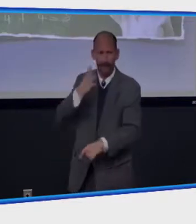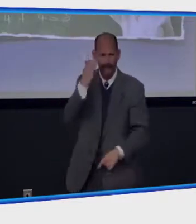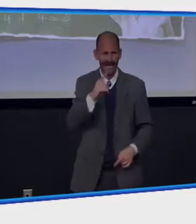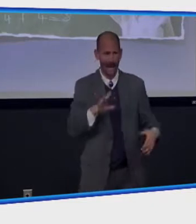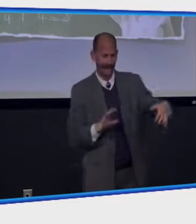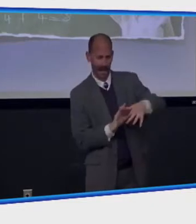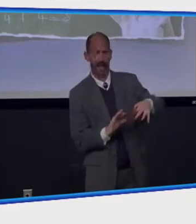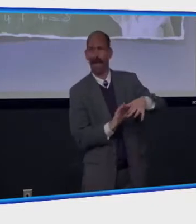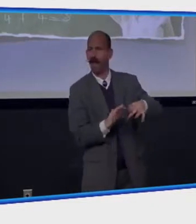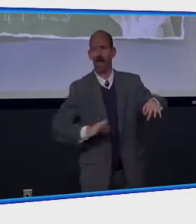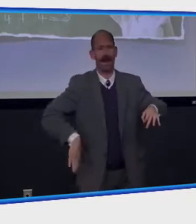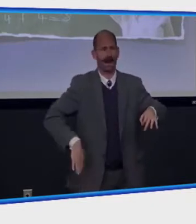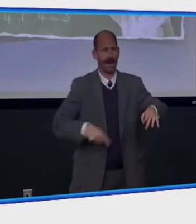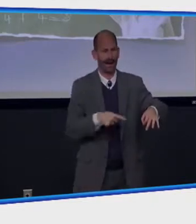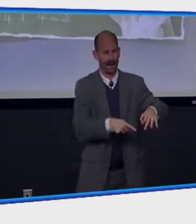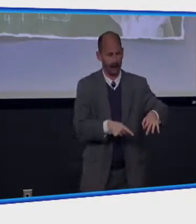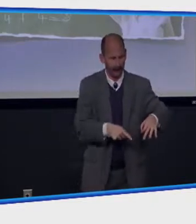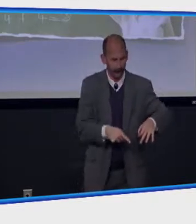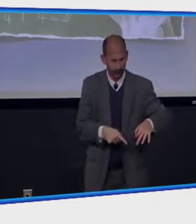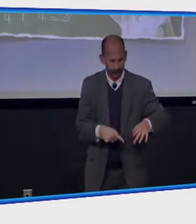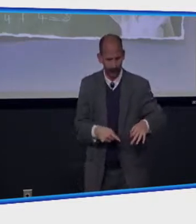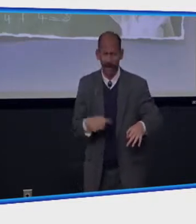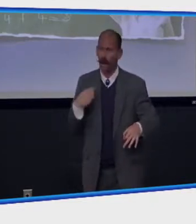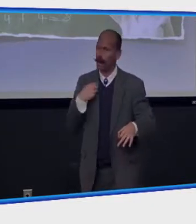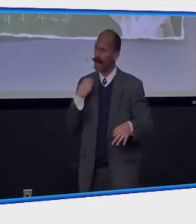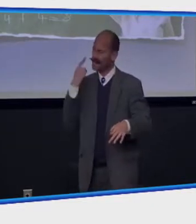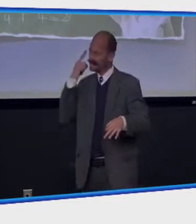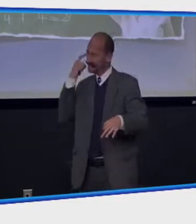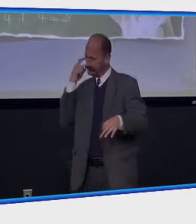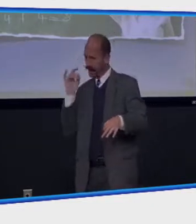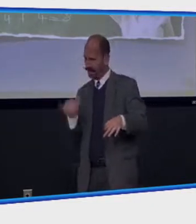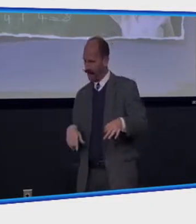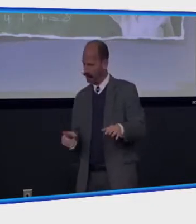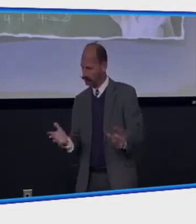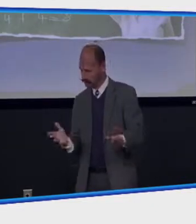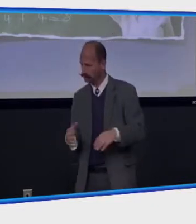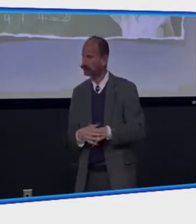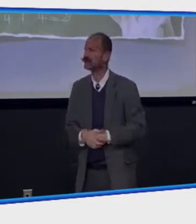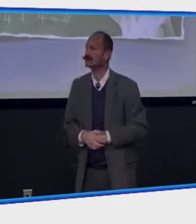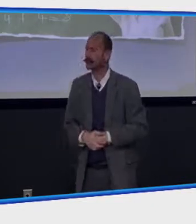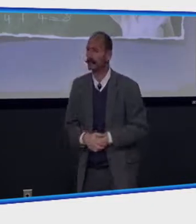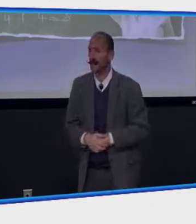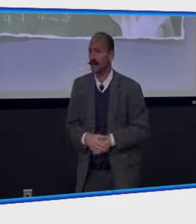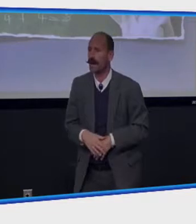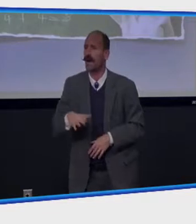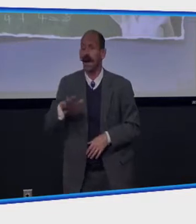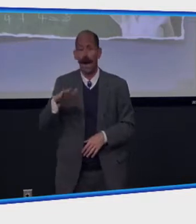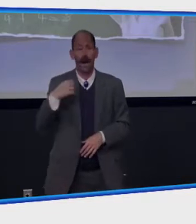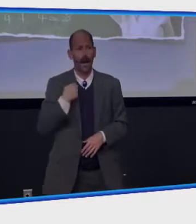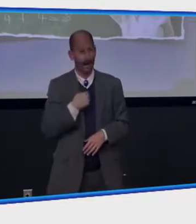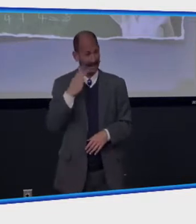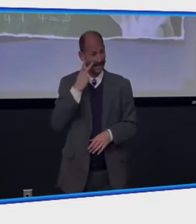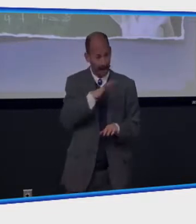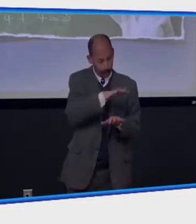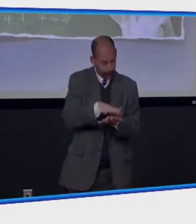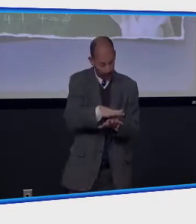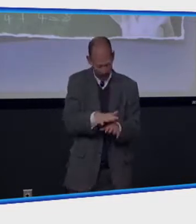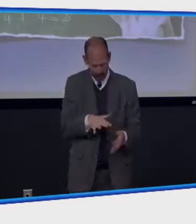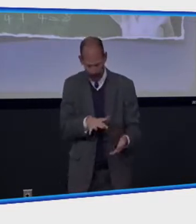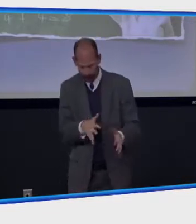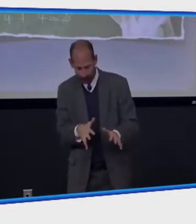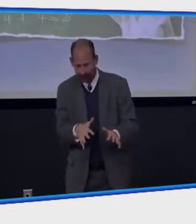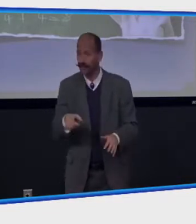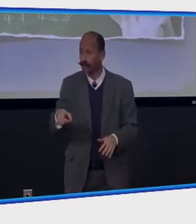and others have asked this question, whether individual differences in these foundational competencies matter, whether indeed there is a correlation